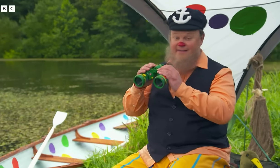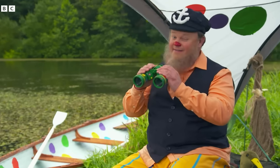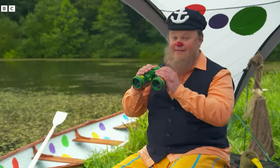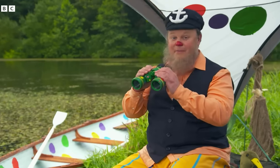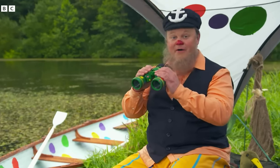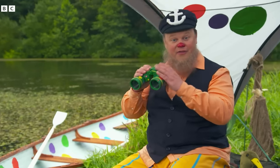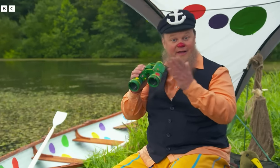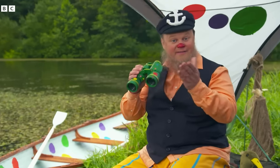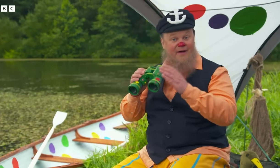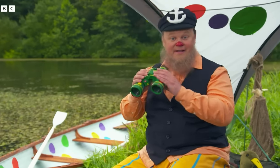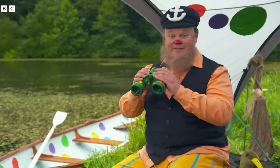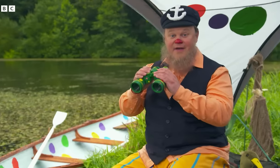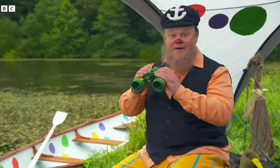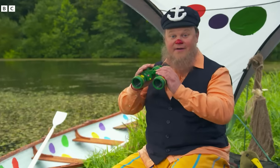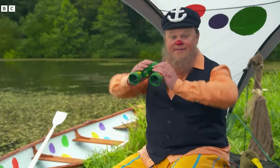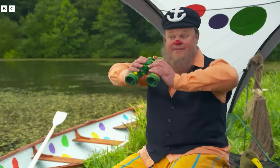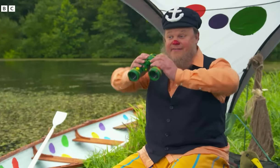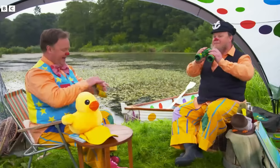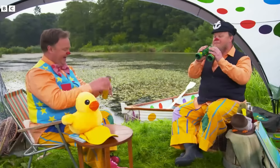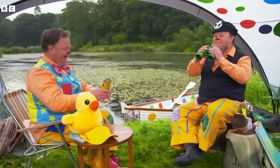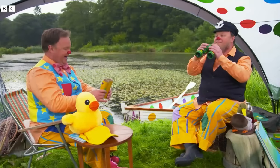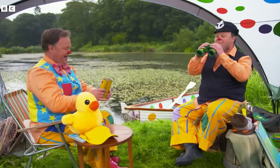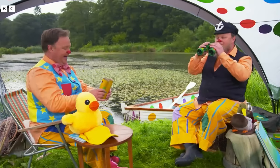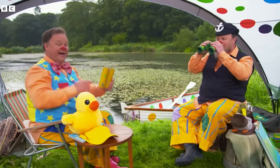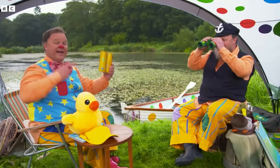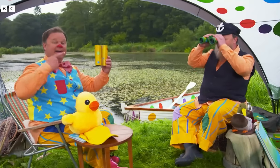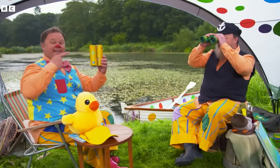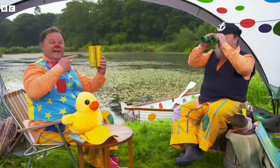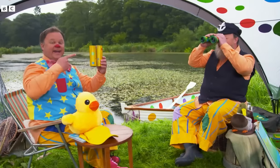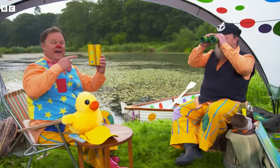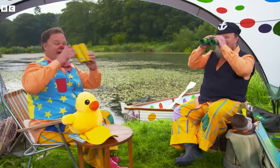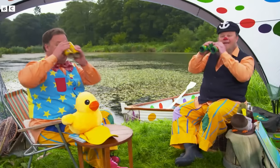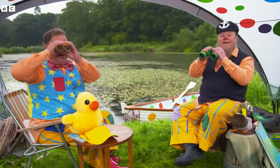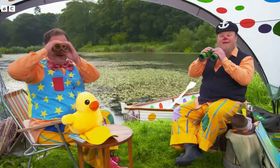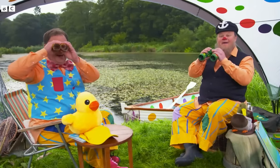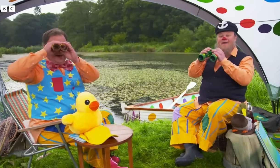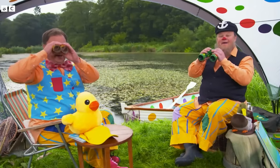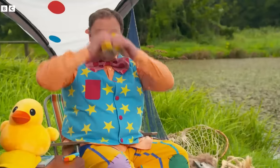to spot things like ducks. Ta-da!